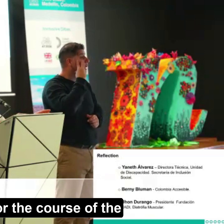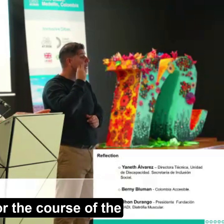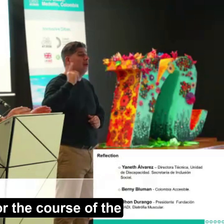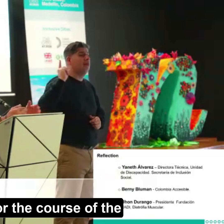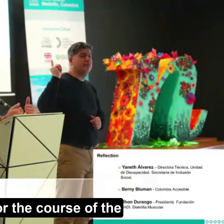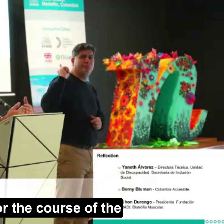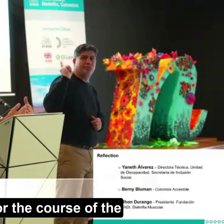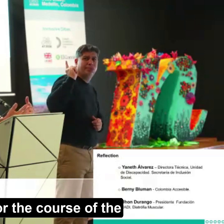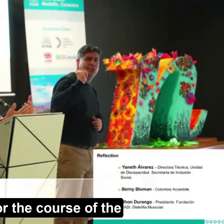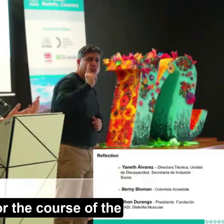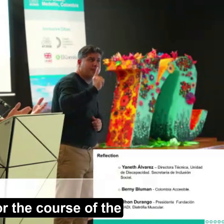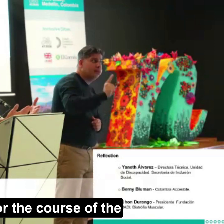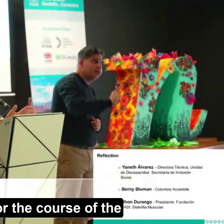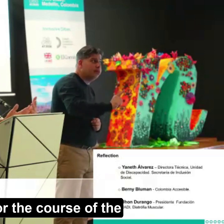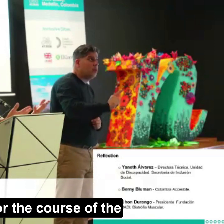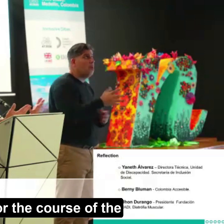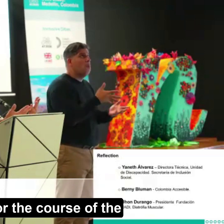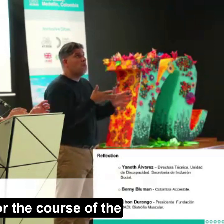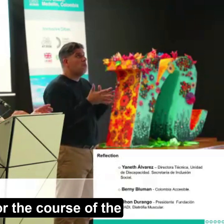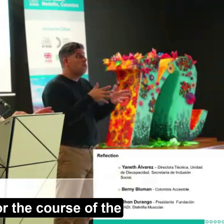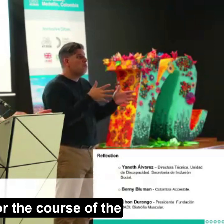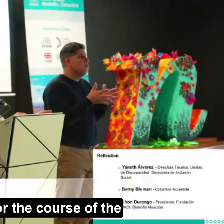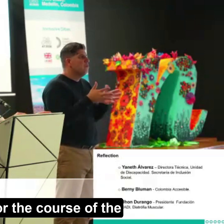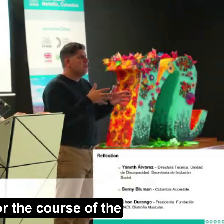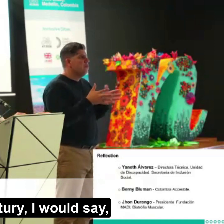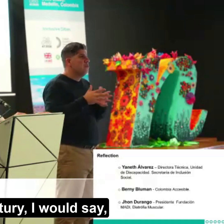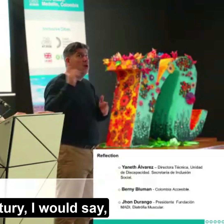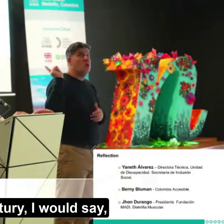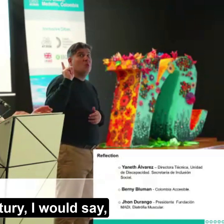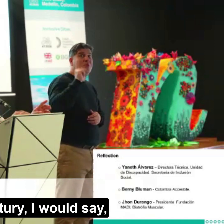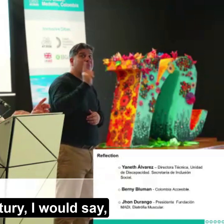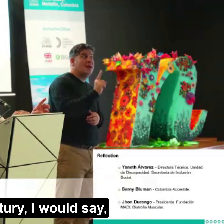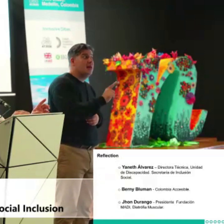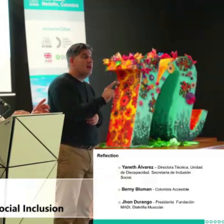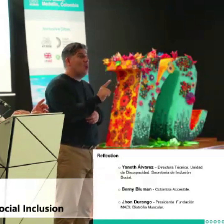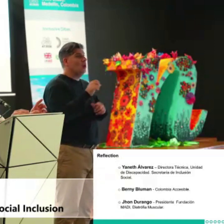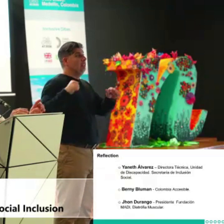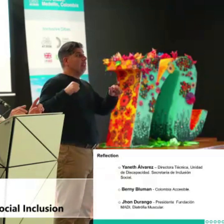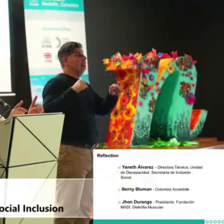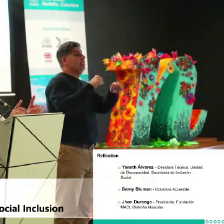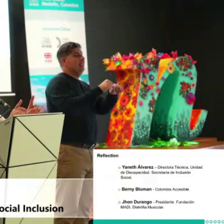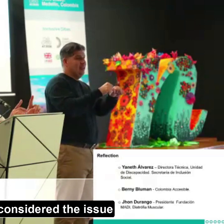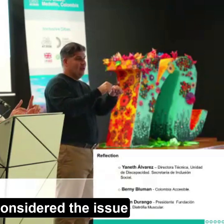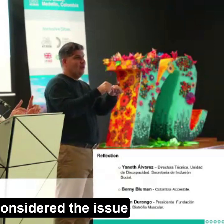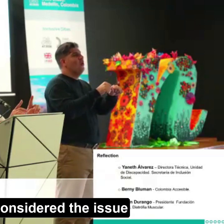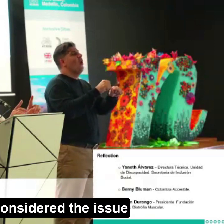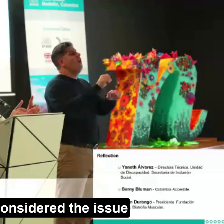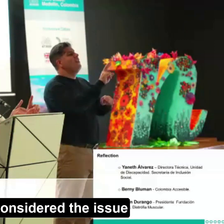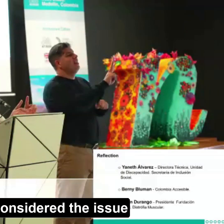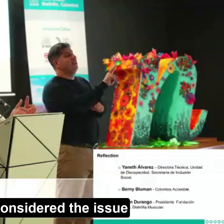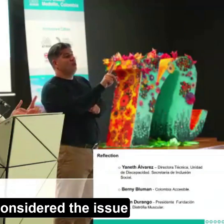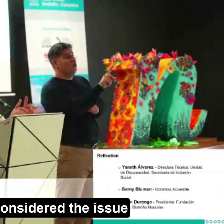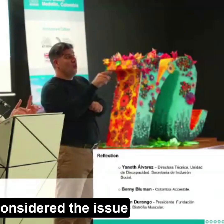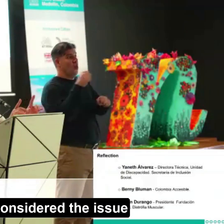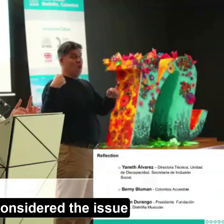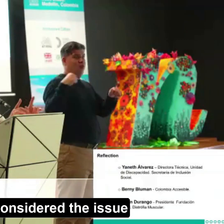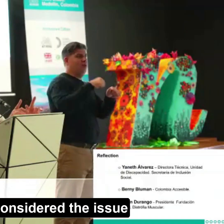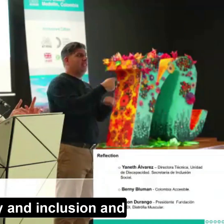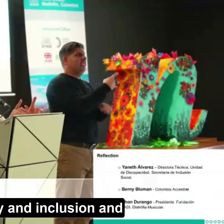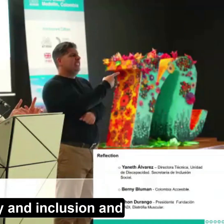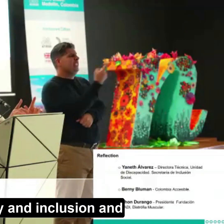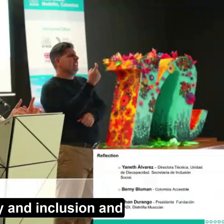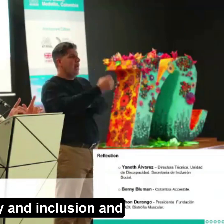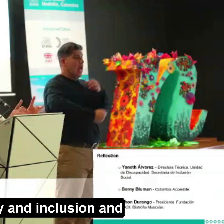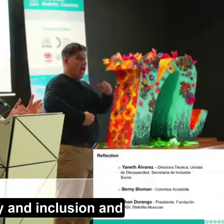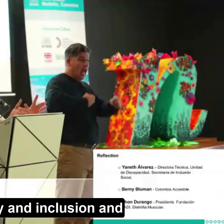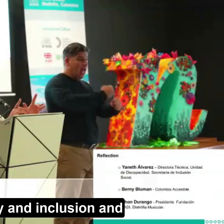planning. I think over the course of the 21st century, I would say. And it has considered the